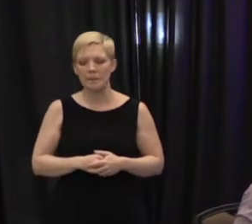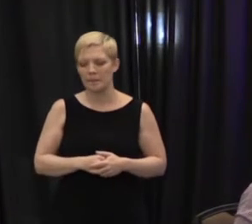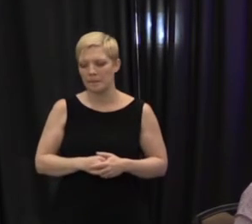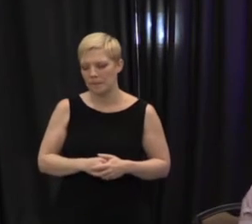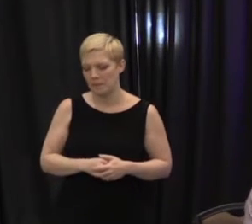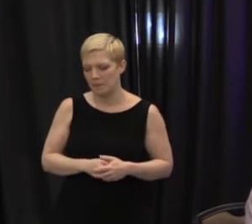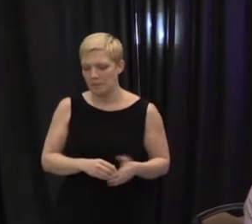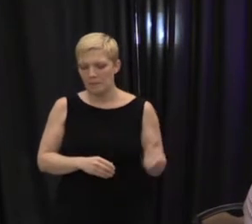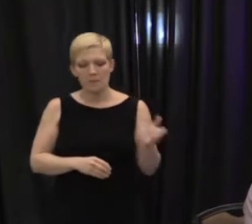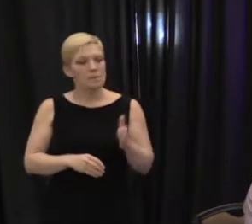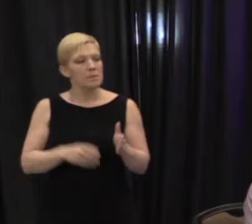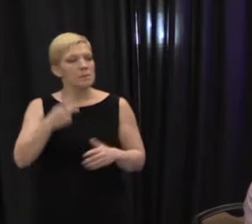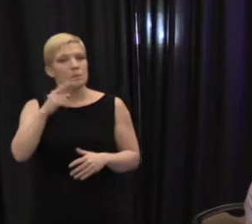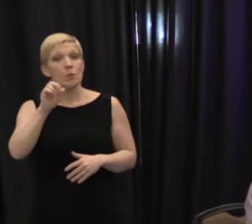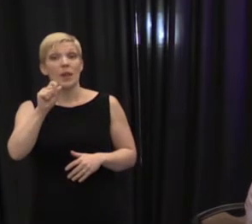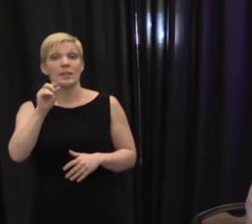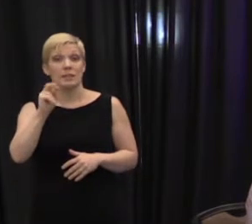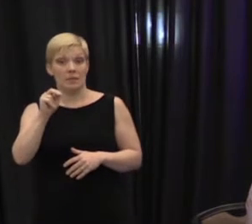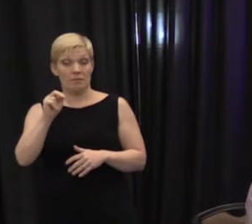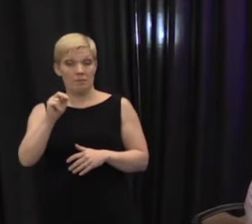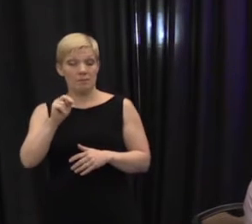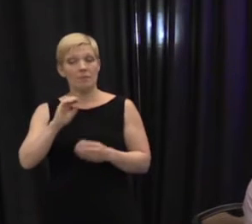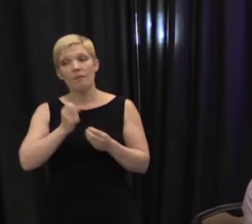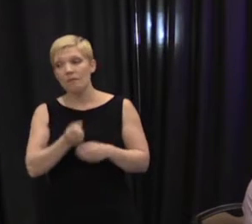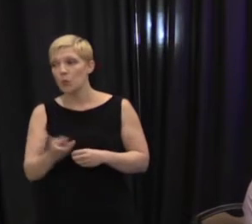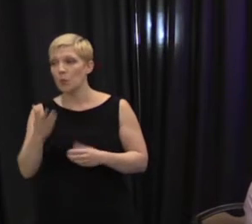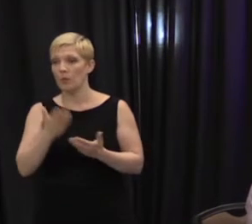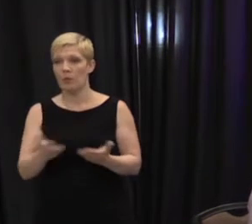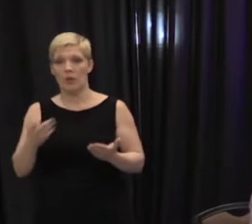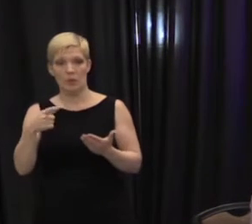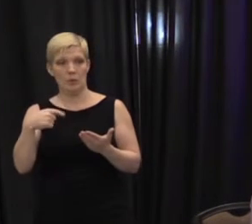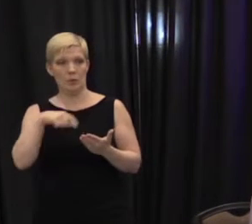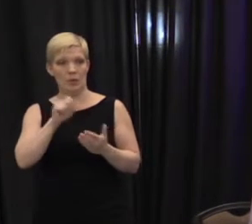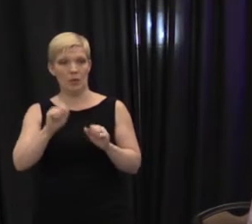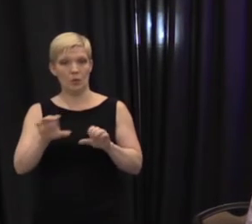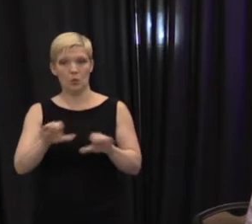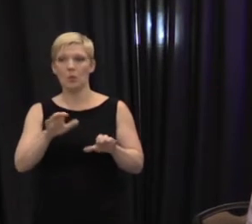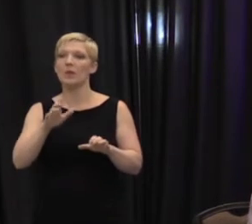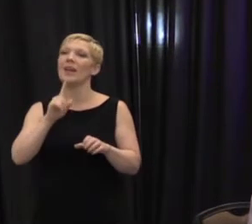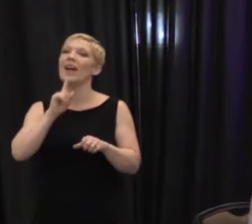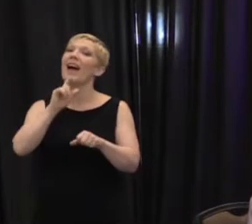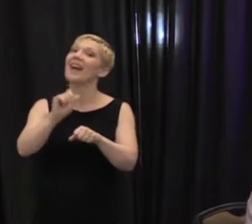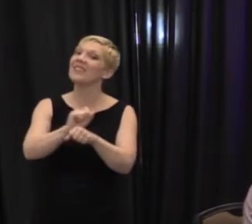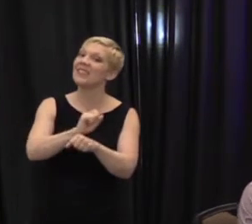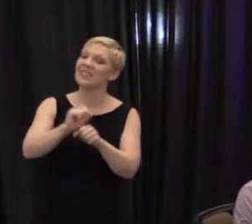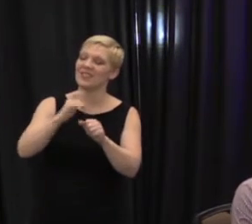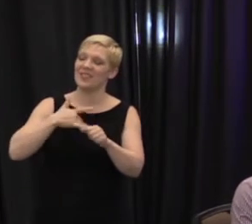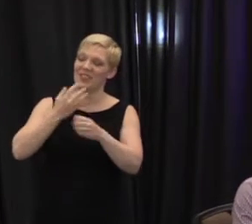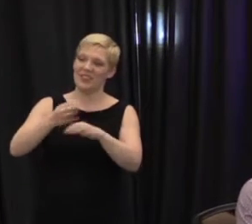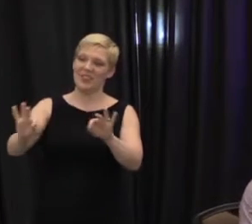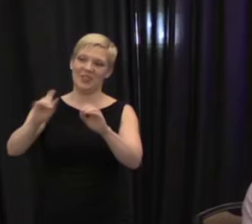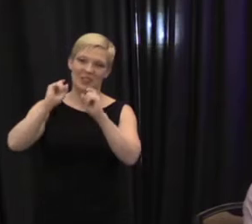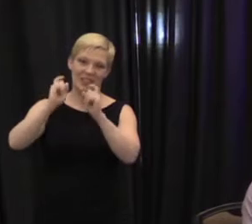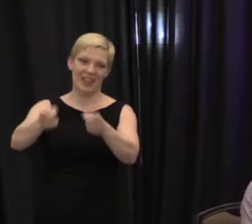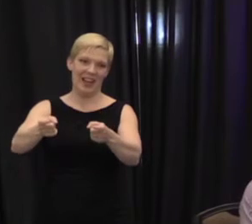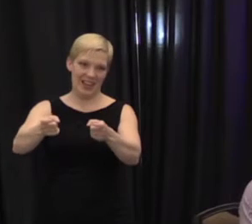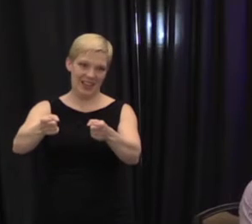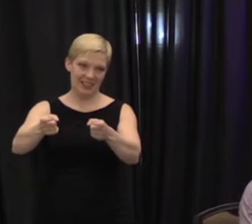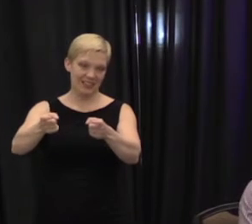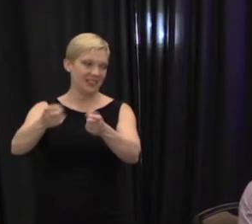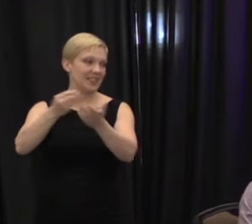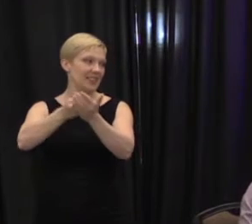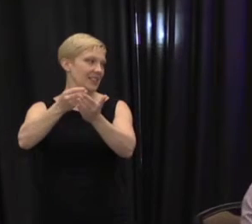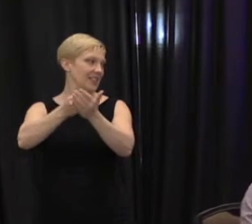So on a couple of things you can do. So one, you can absolutely feel free to donate to Advocates for Youth. Listen, don't